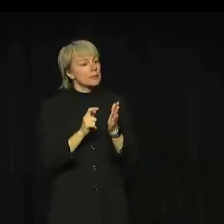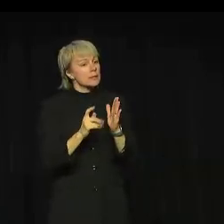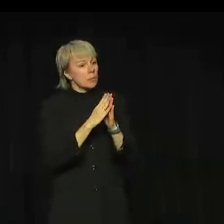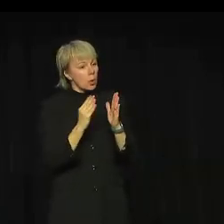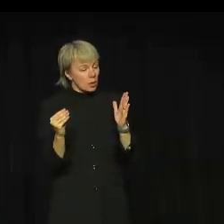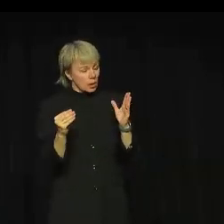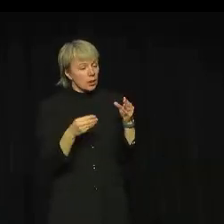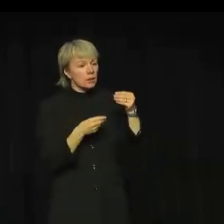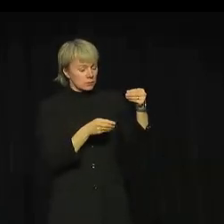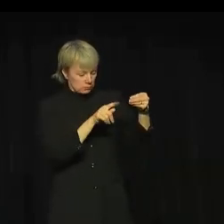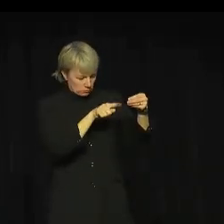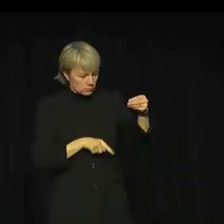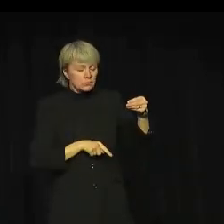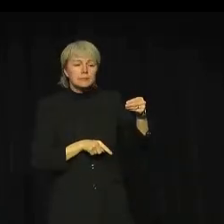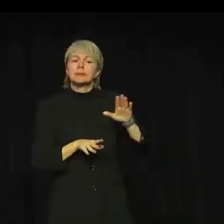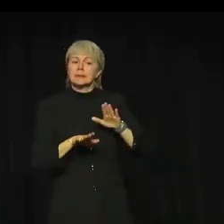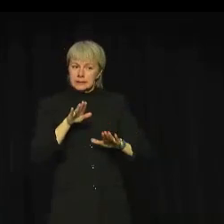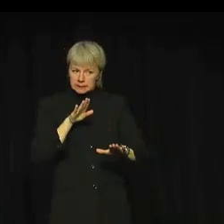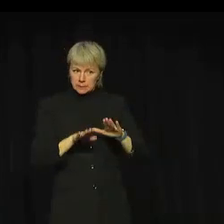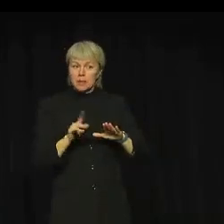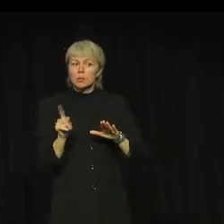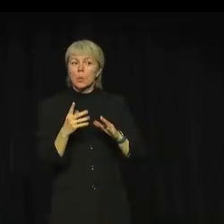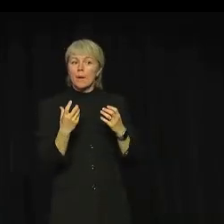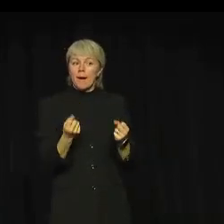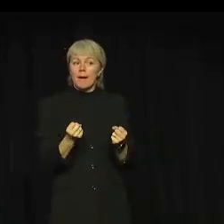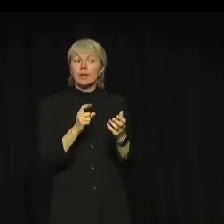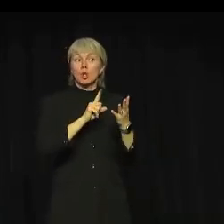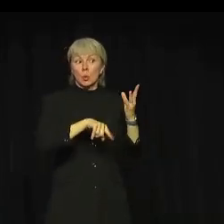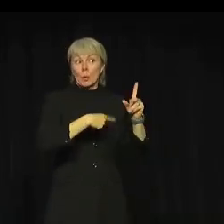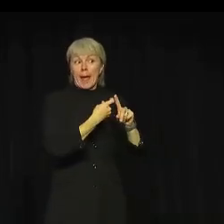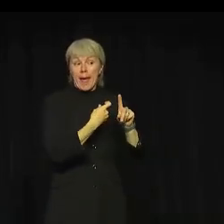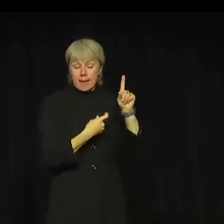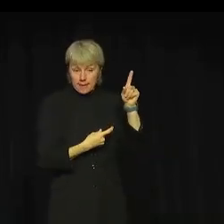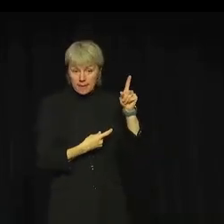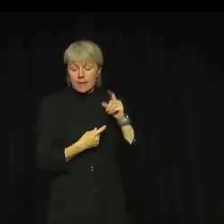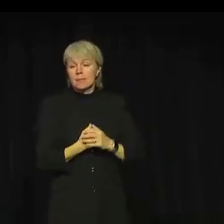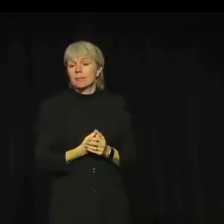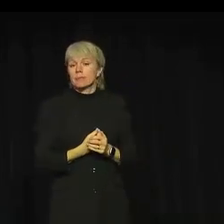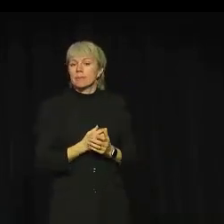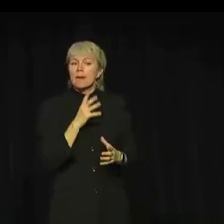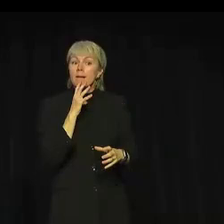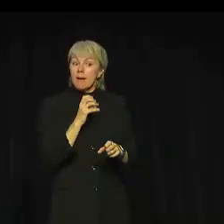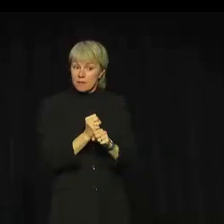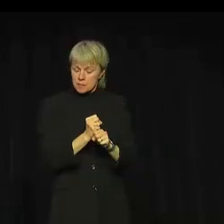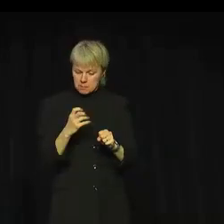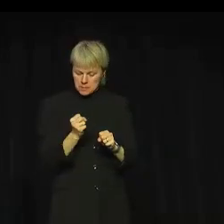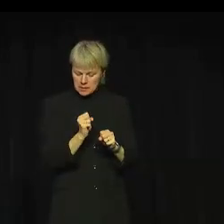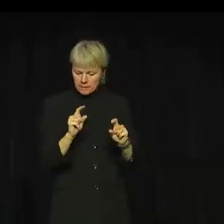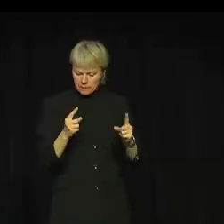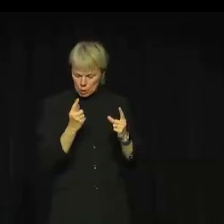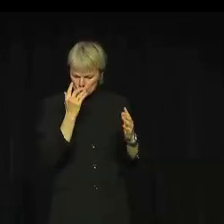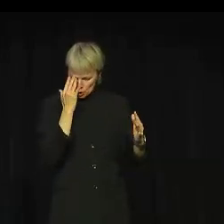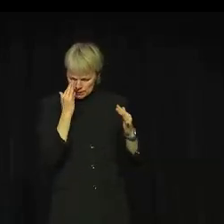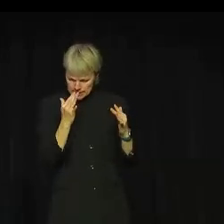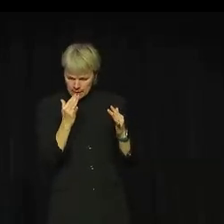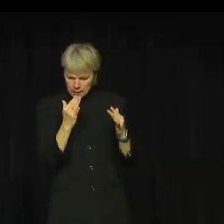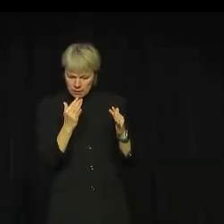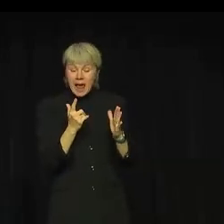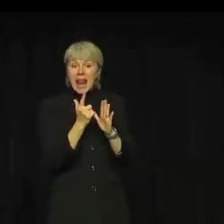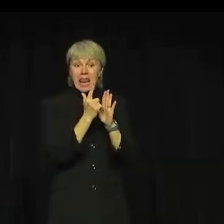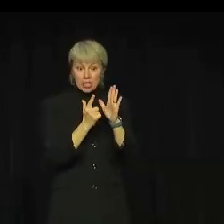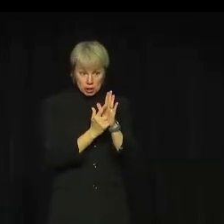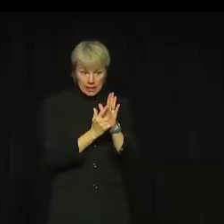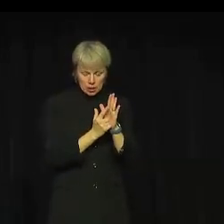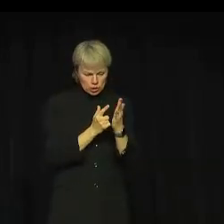a striking similarity to what we have in the US, in the UK. The government must consider first whether legislation is compatible with human rights